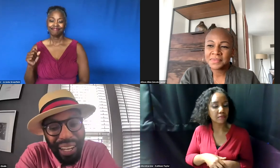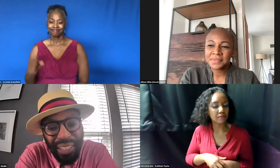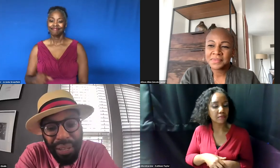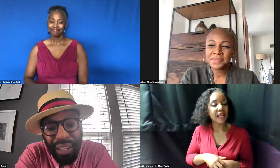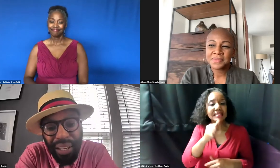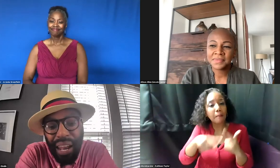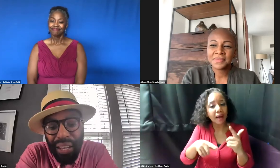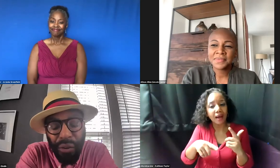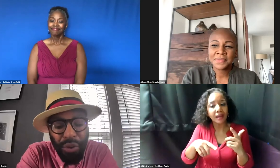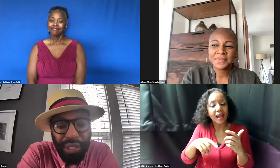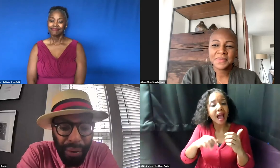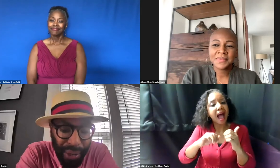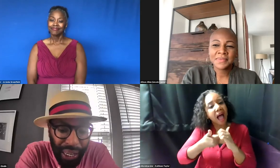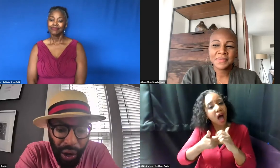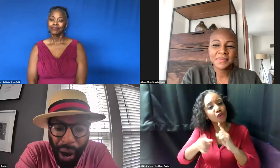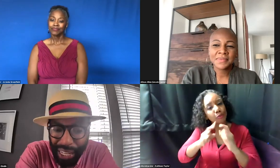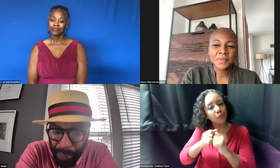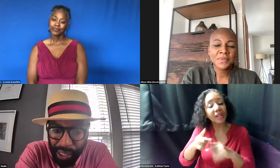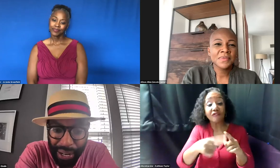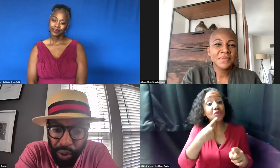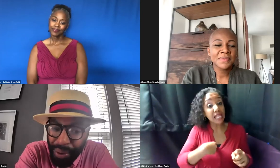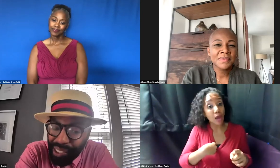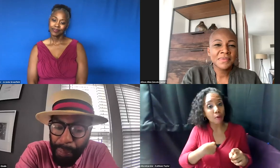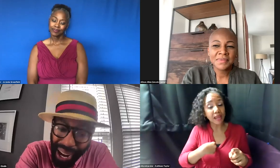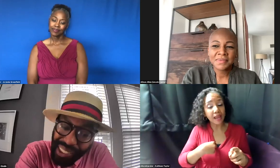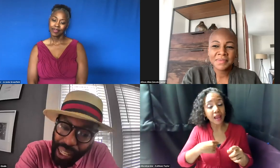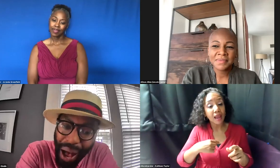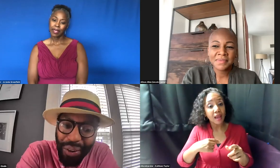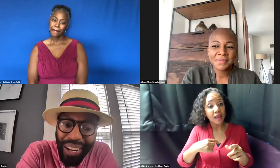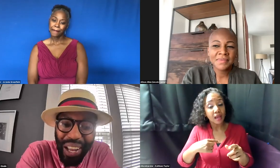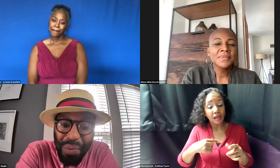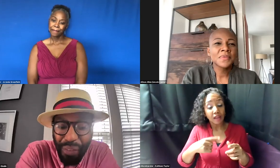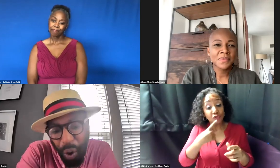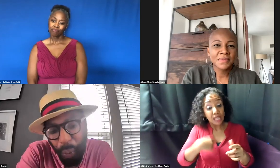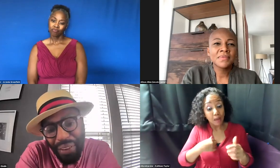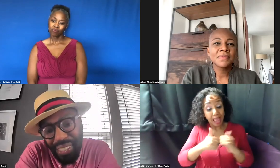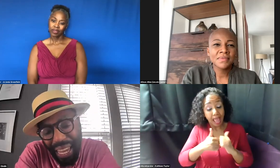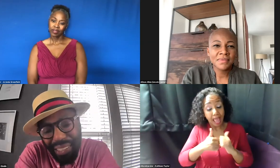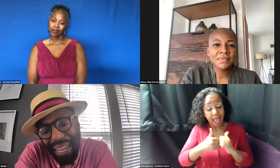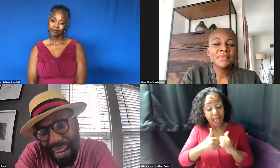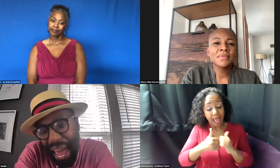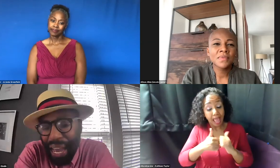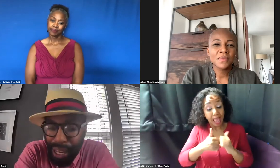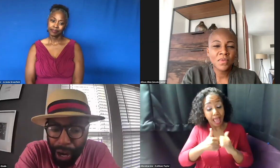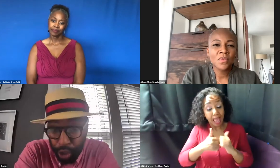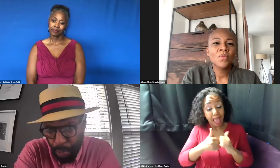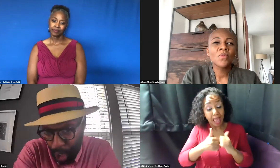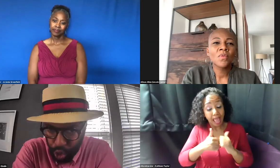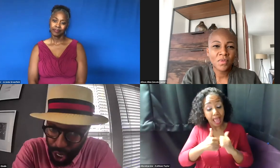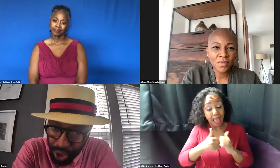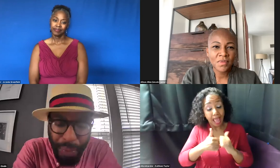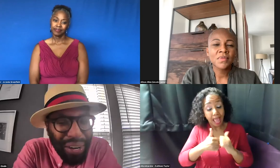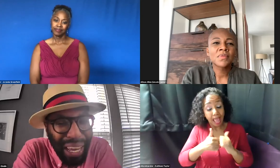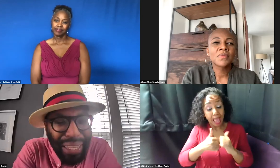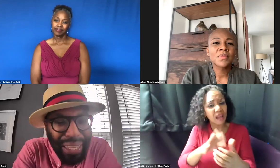how you're telling them. Like, you know, if you tell me in a way that speaks to me that you want me to step out, I'll step out. But if your way of saying it is like a nag and it's like, you must,